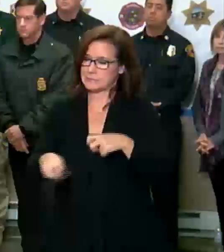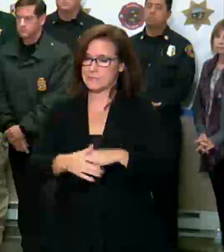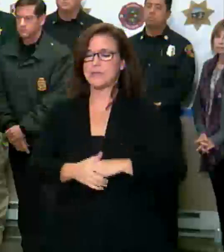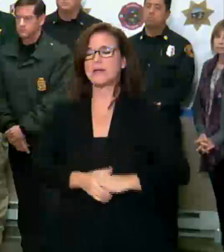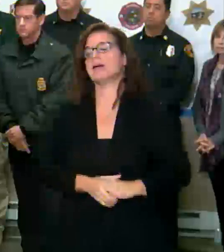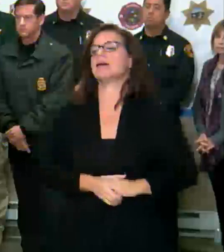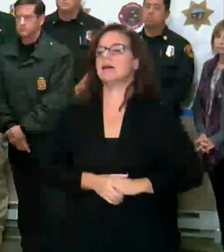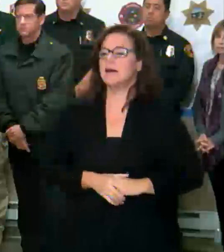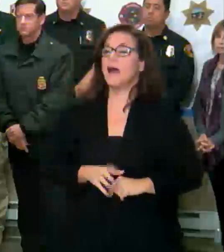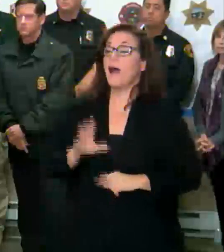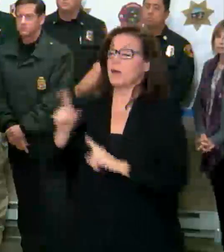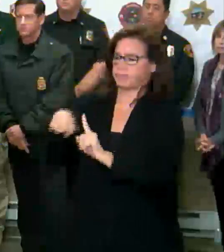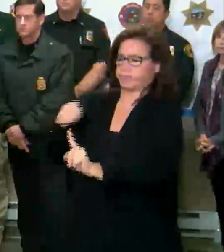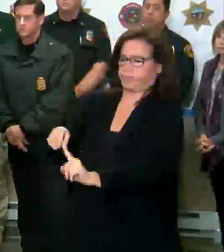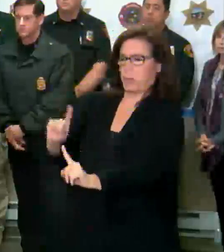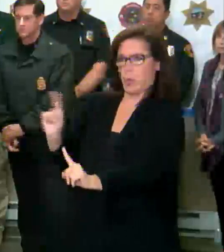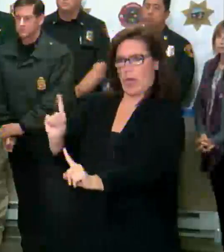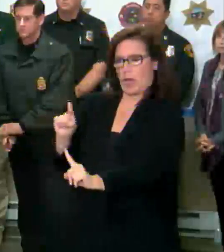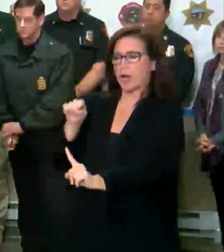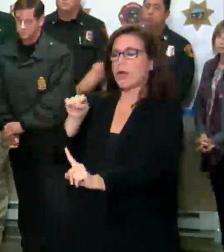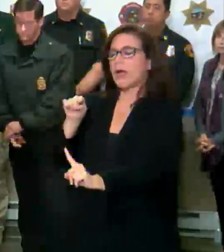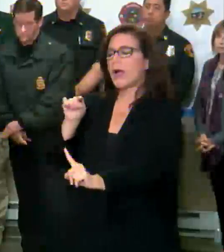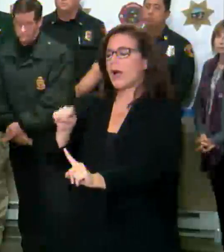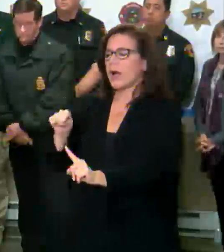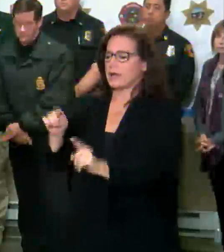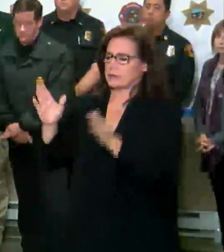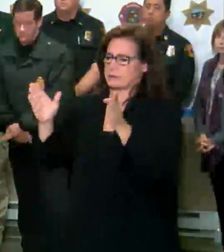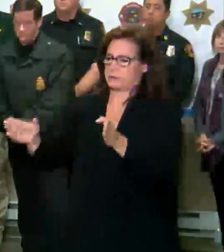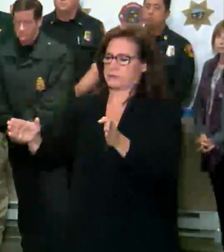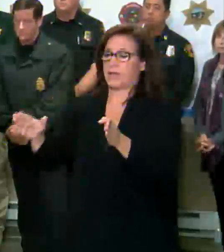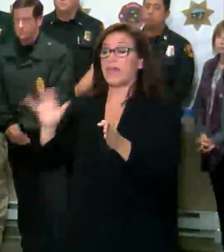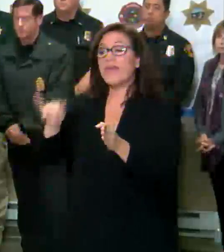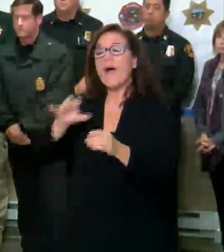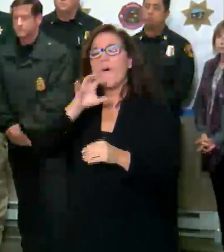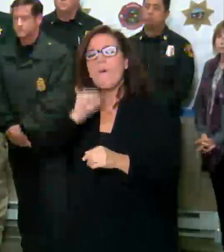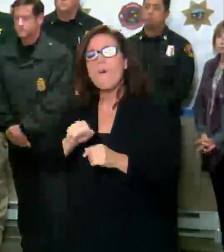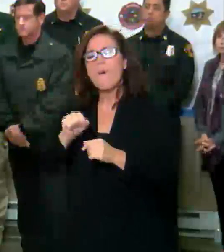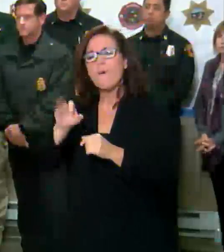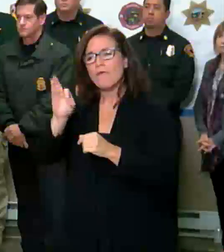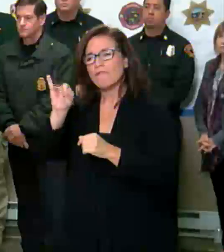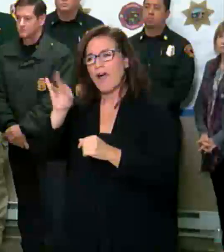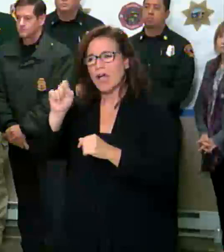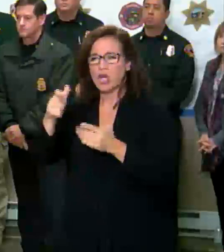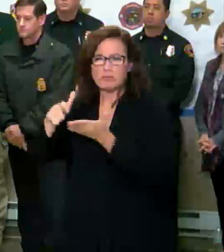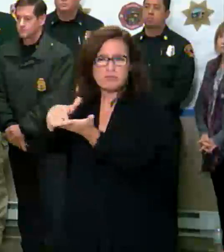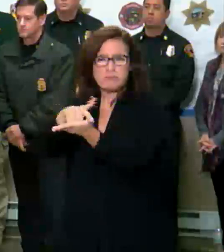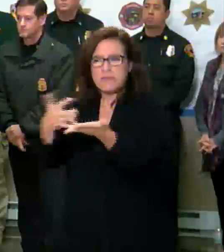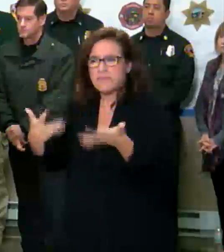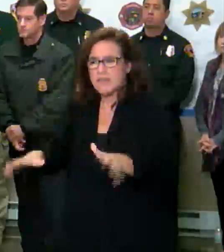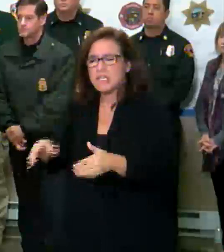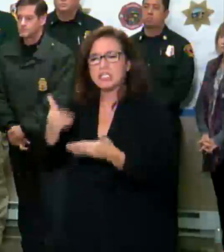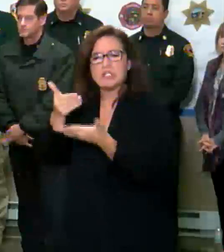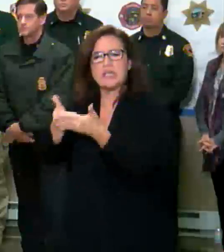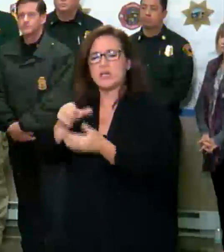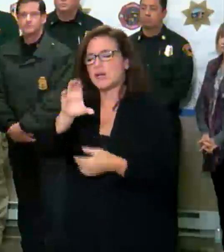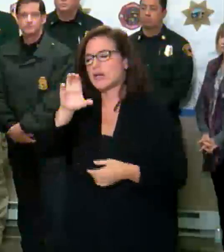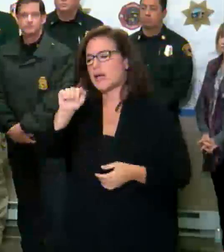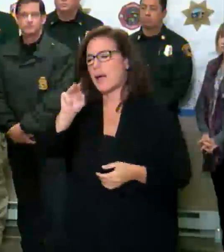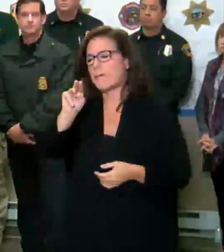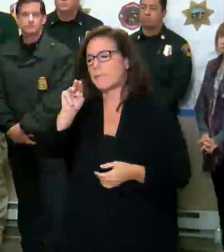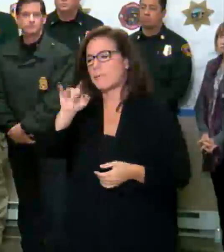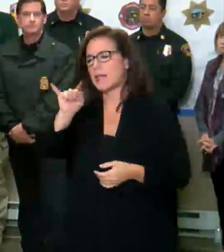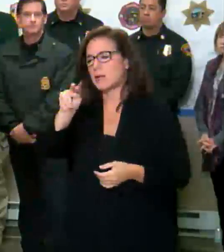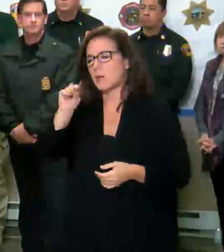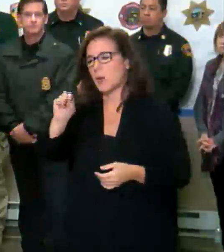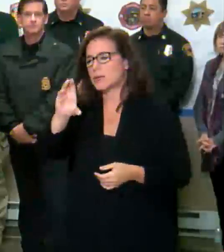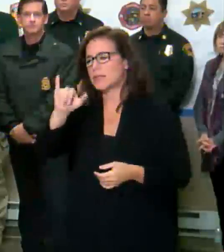is using the Hesacita and the T fires to our benefit along the Camino Cielo ridgeline. And we